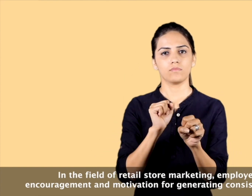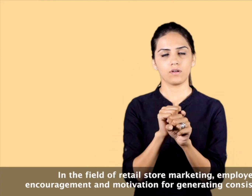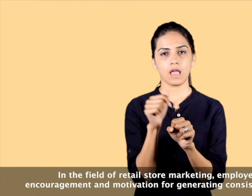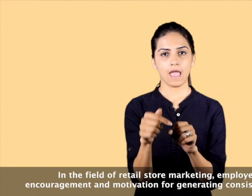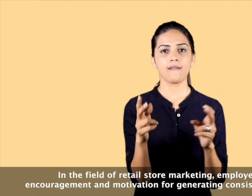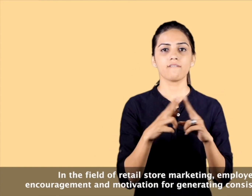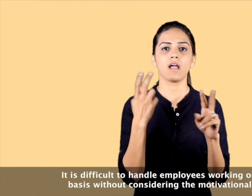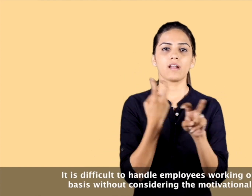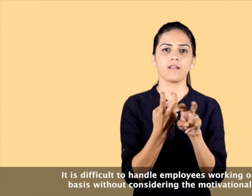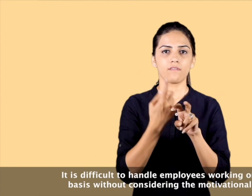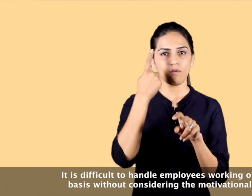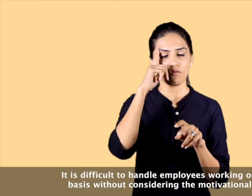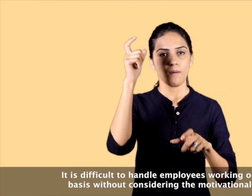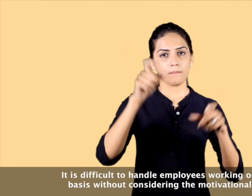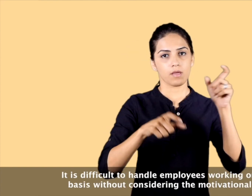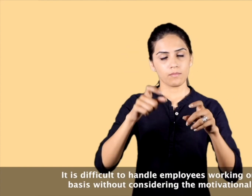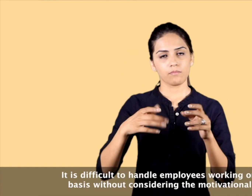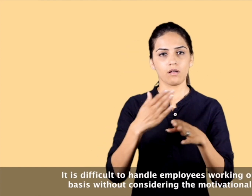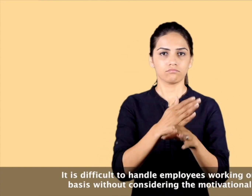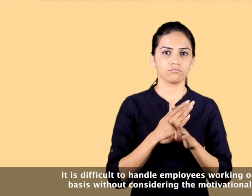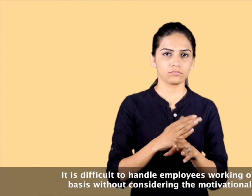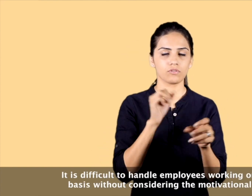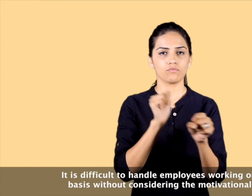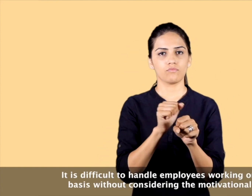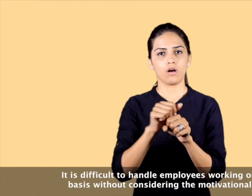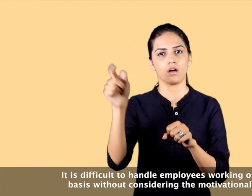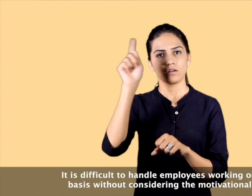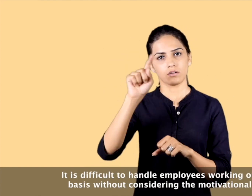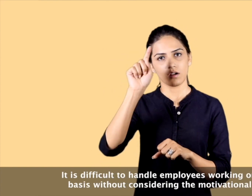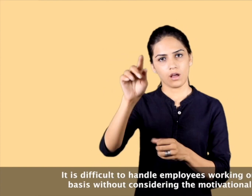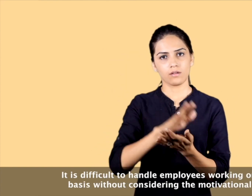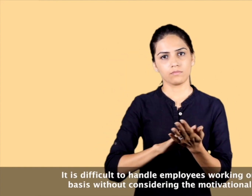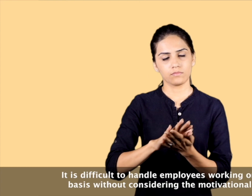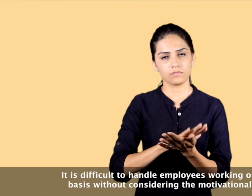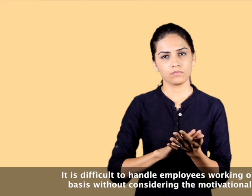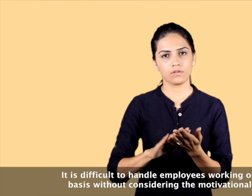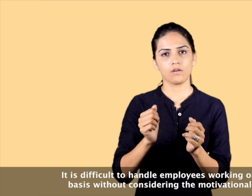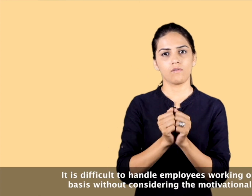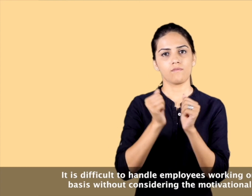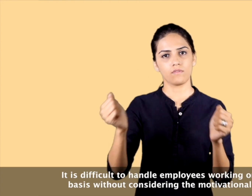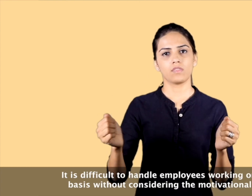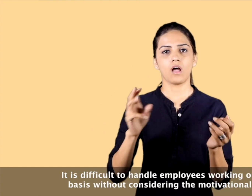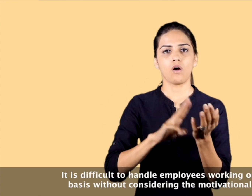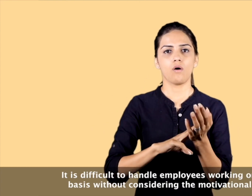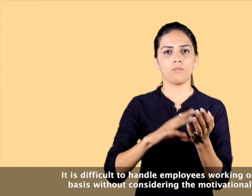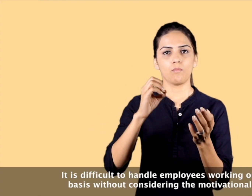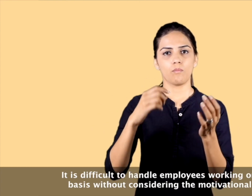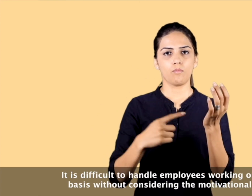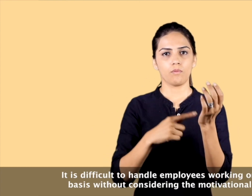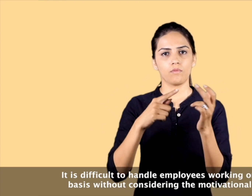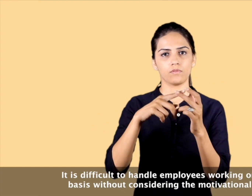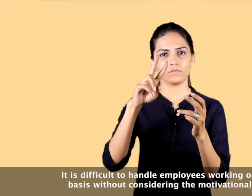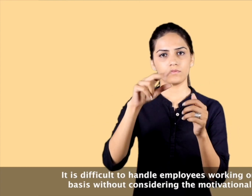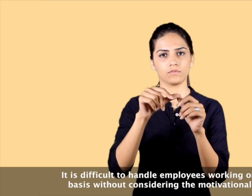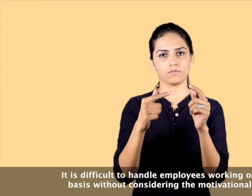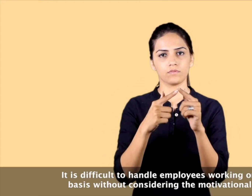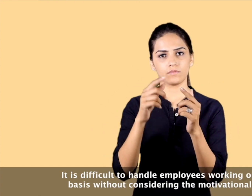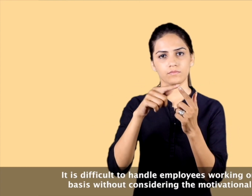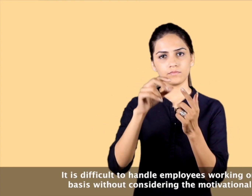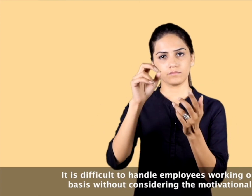performance. It is difficult to handle employees working on a target basis without considering the motivational